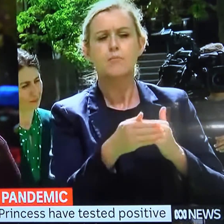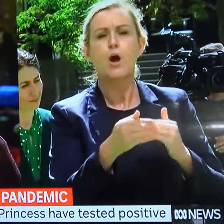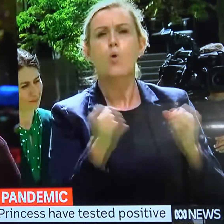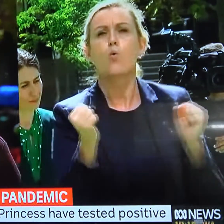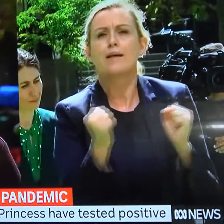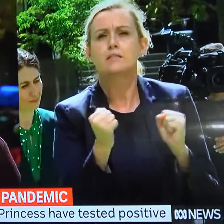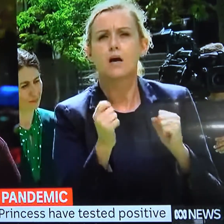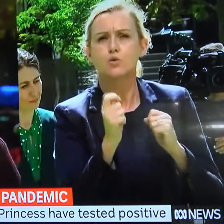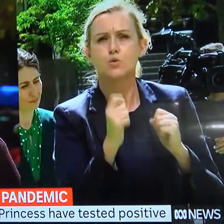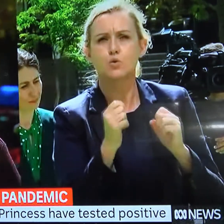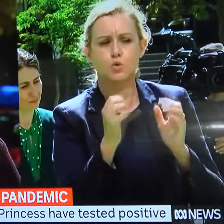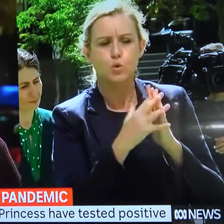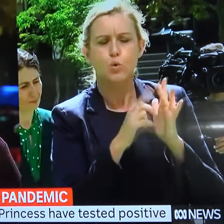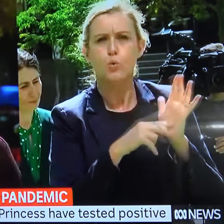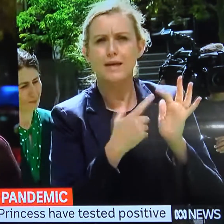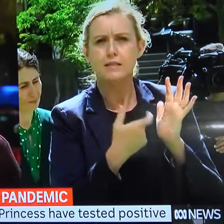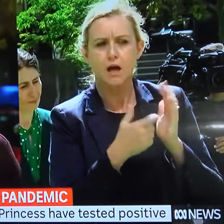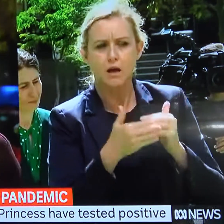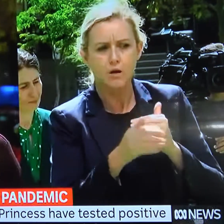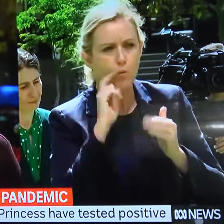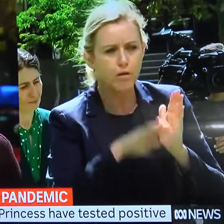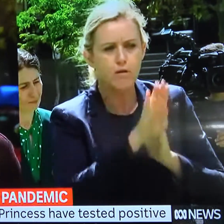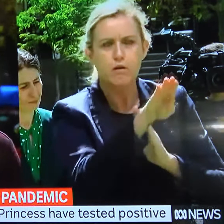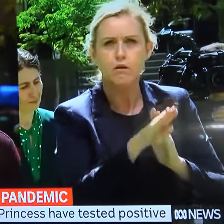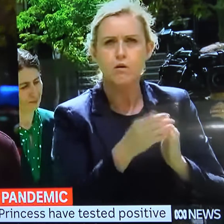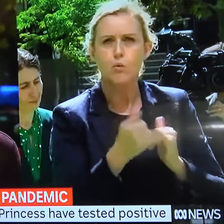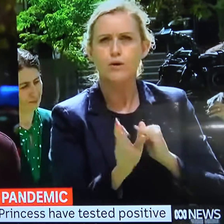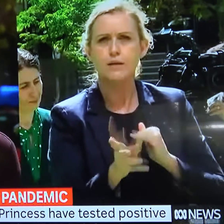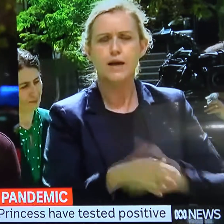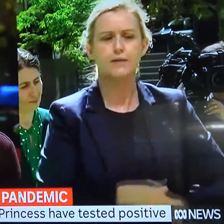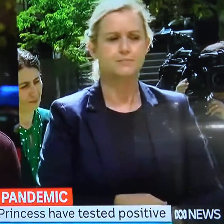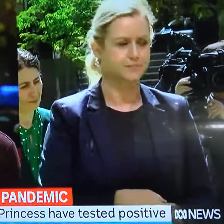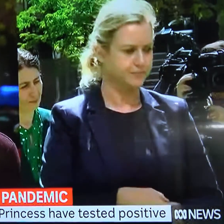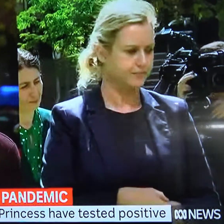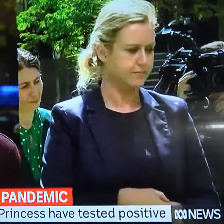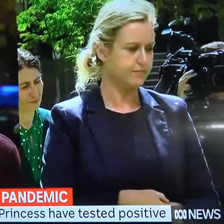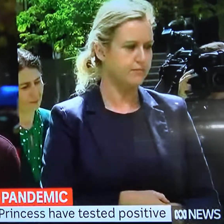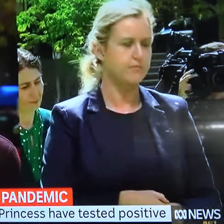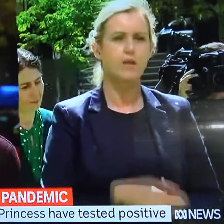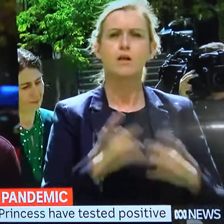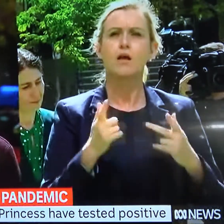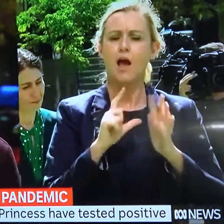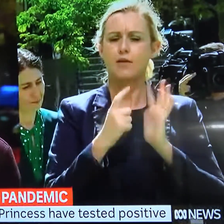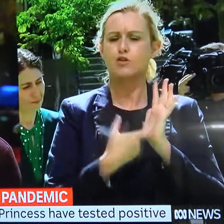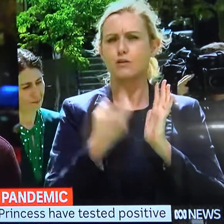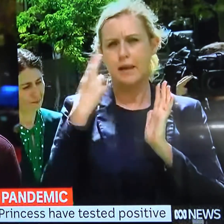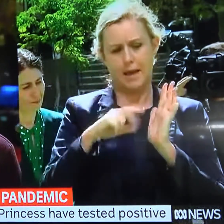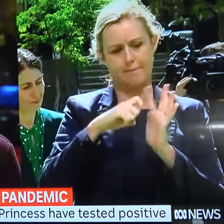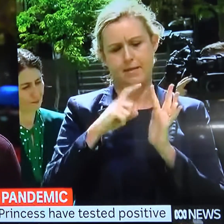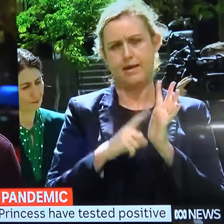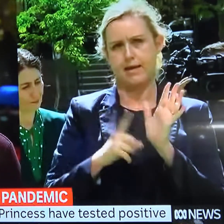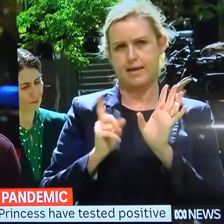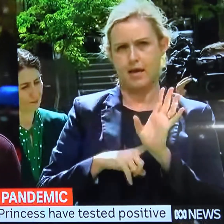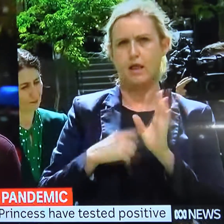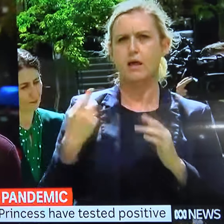the worst of it, but I don't know if you've had a chance to read that. Dr. Kelly, we spend lots of time talking with Dr. Kelly. Dr.